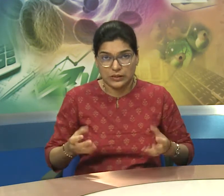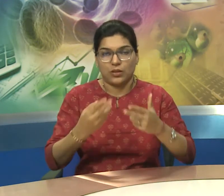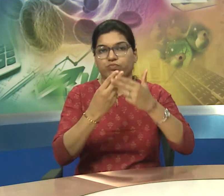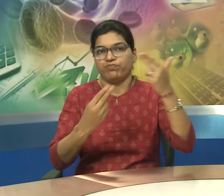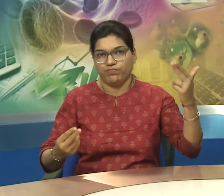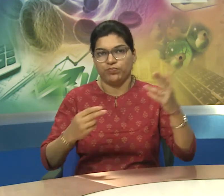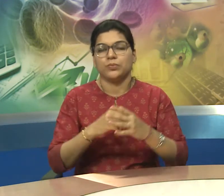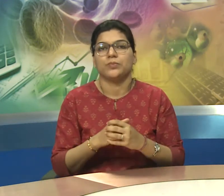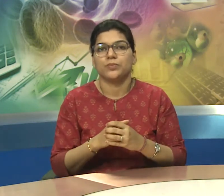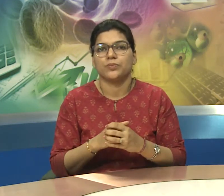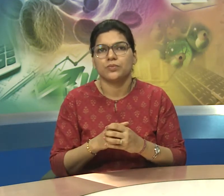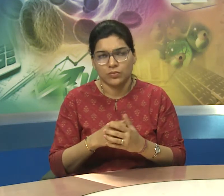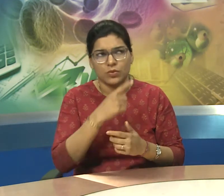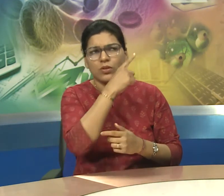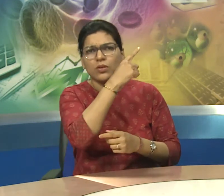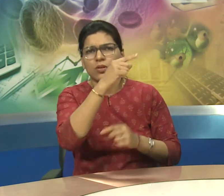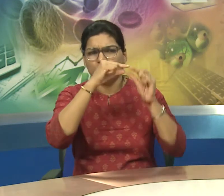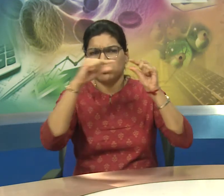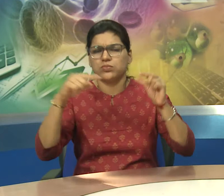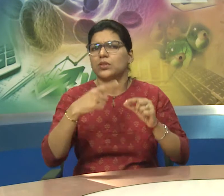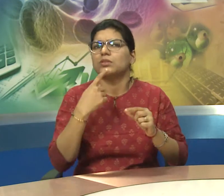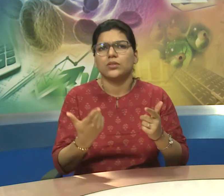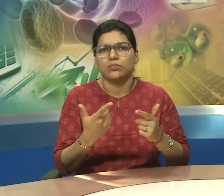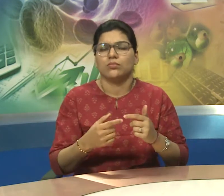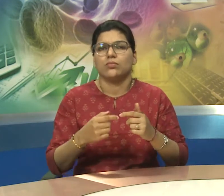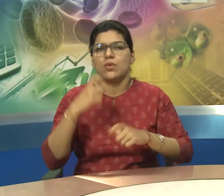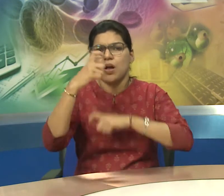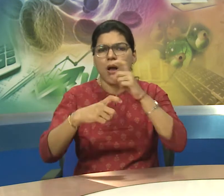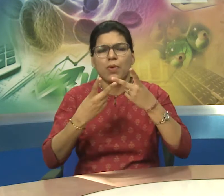Now we have finished difficult words.